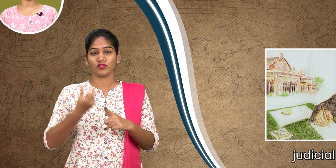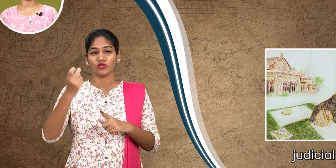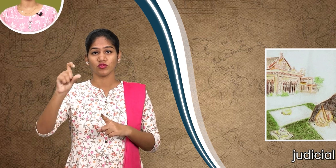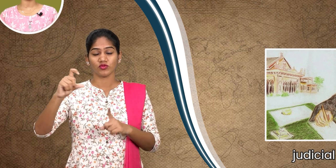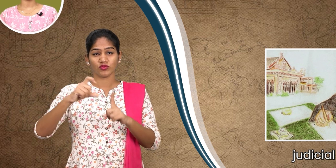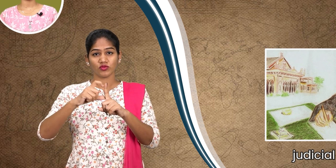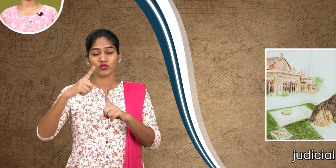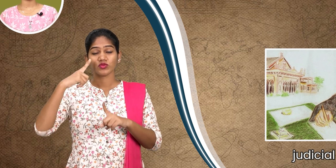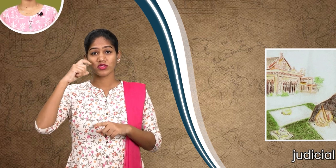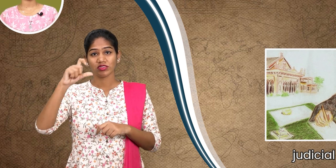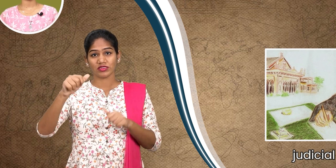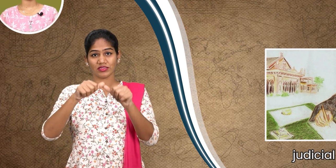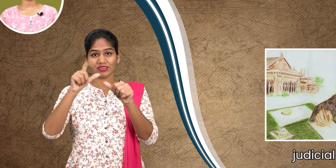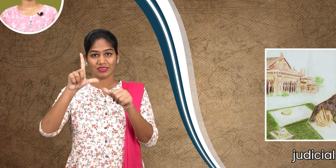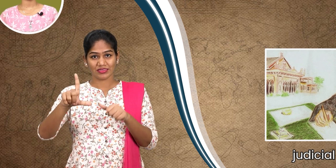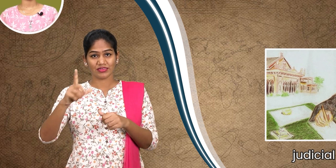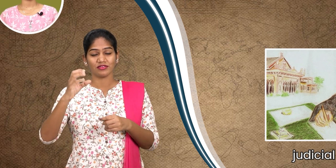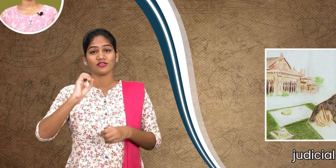officer.